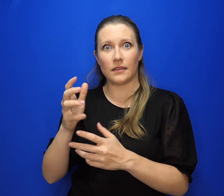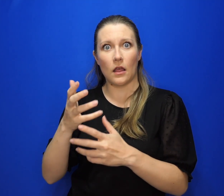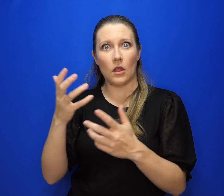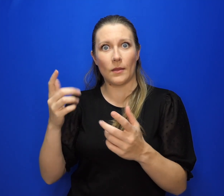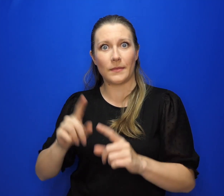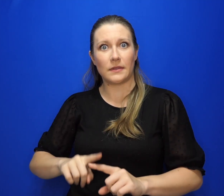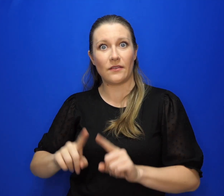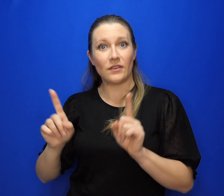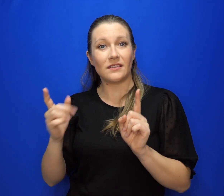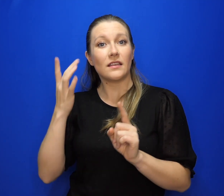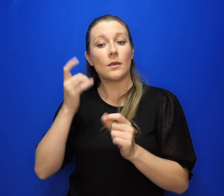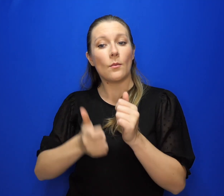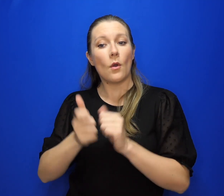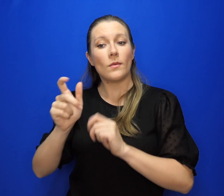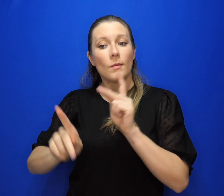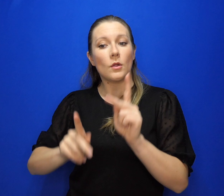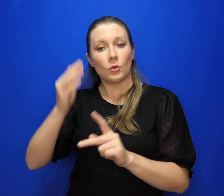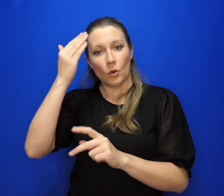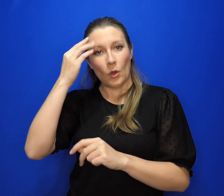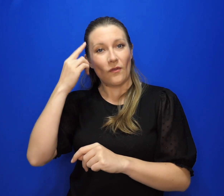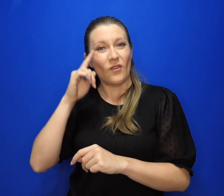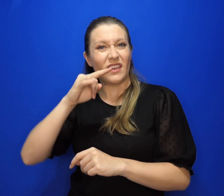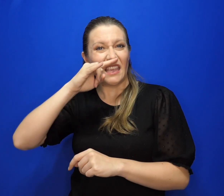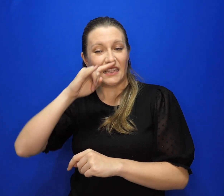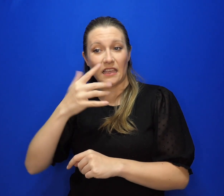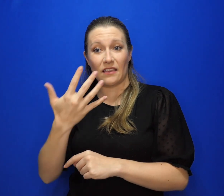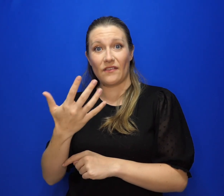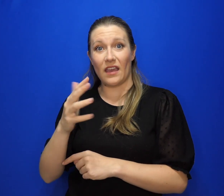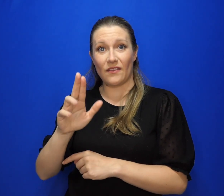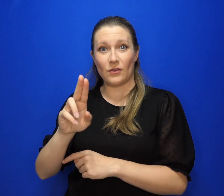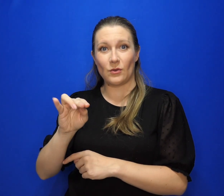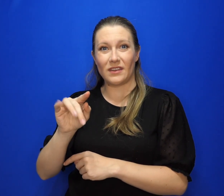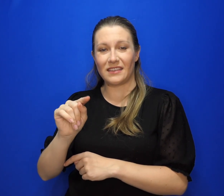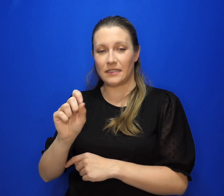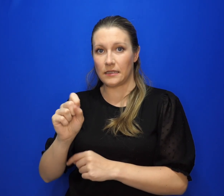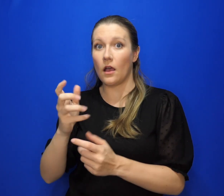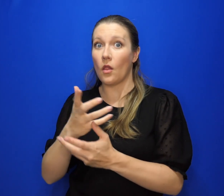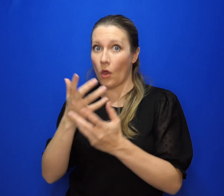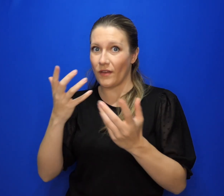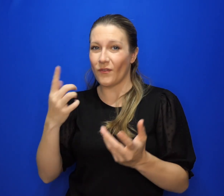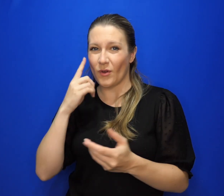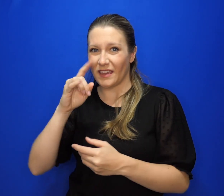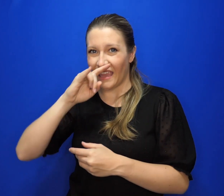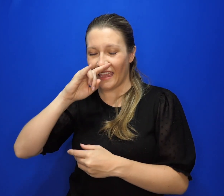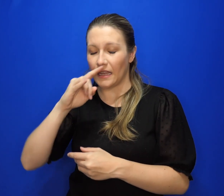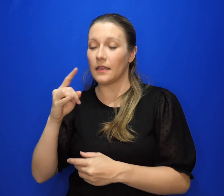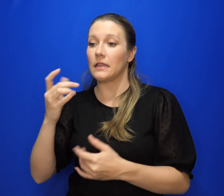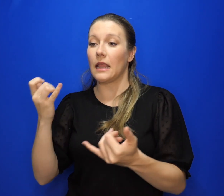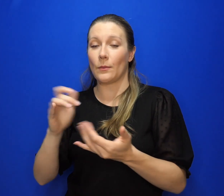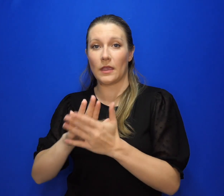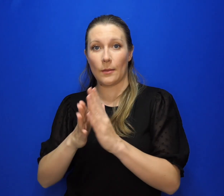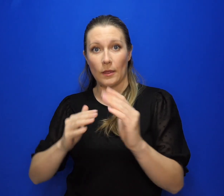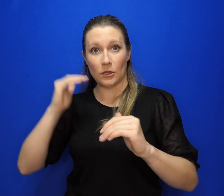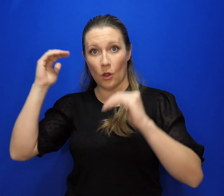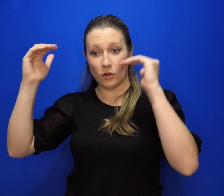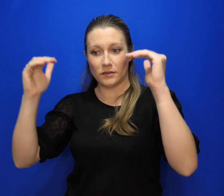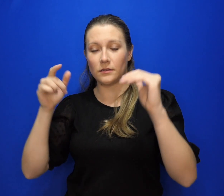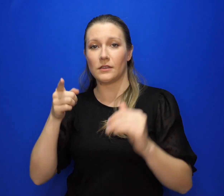people know for their kids, 5 units is a ton. And then when you get into adults, they could be using